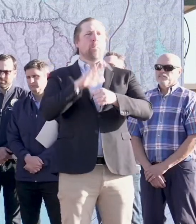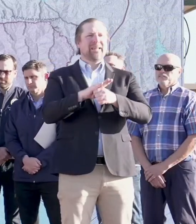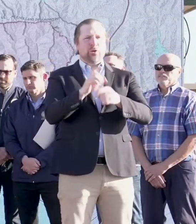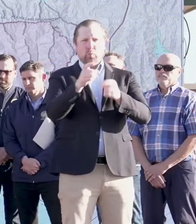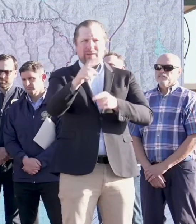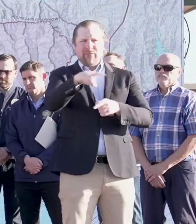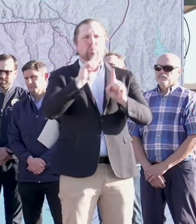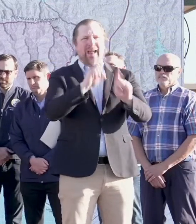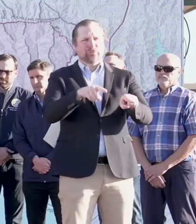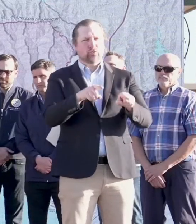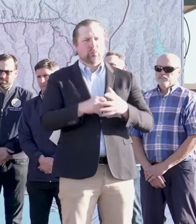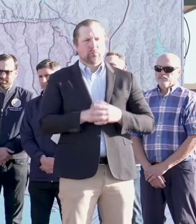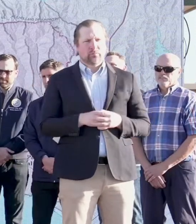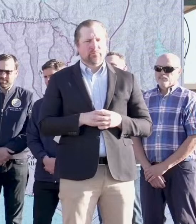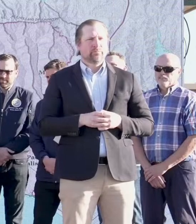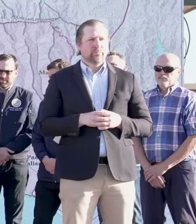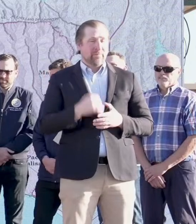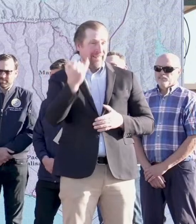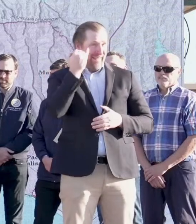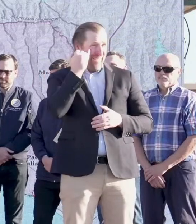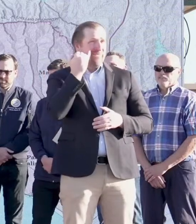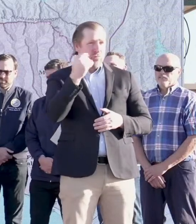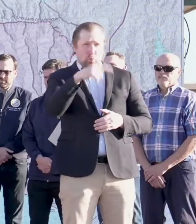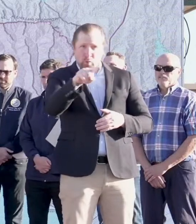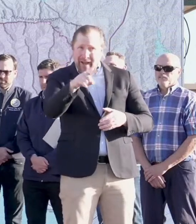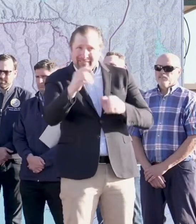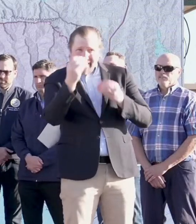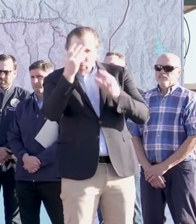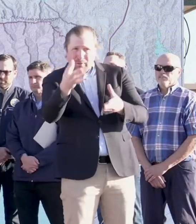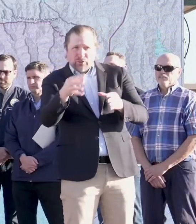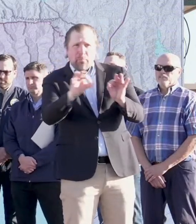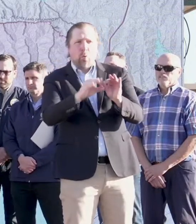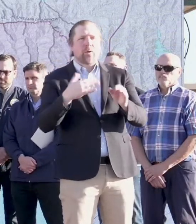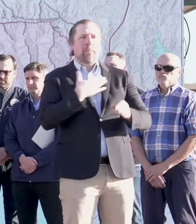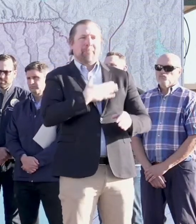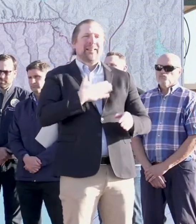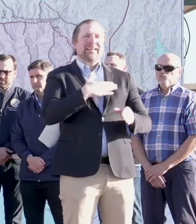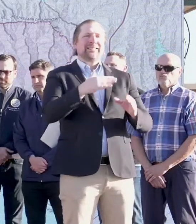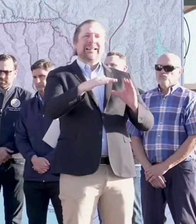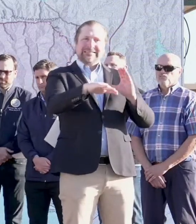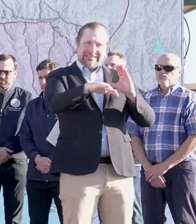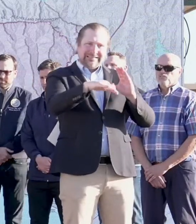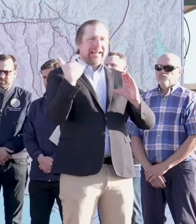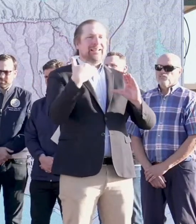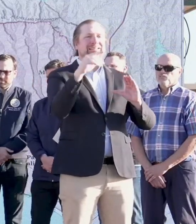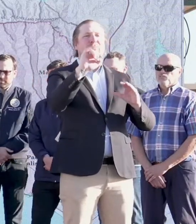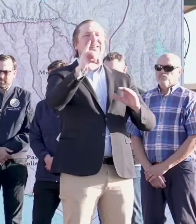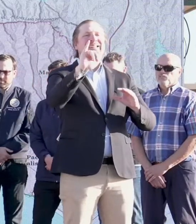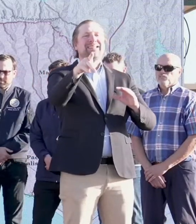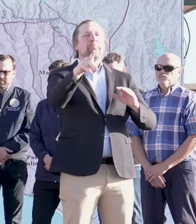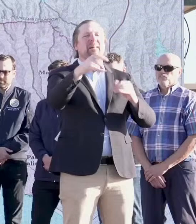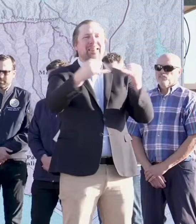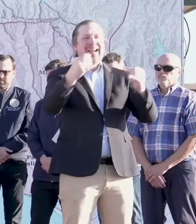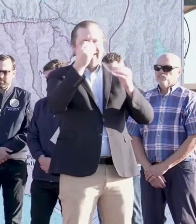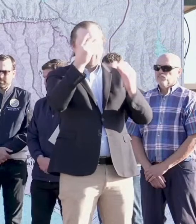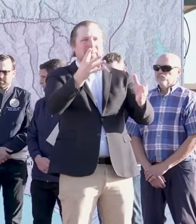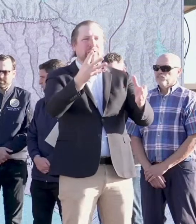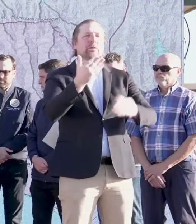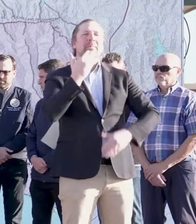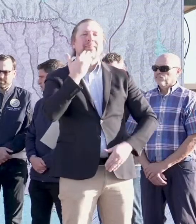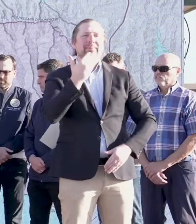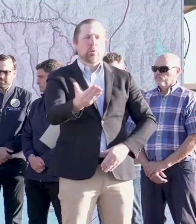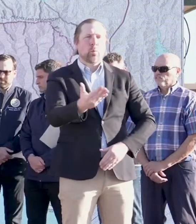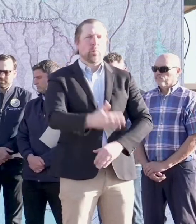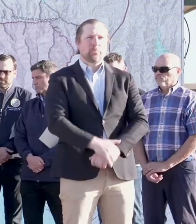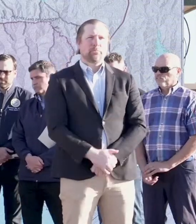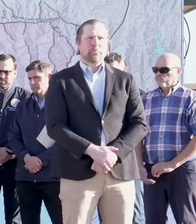you answers. If you have any information, please provide it to one of the tip lines. Thank you.